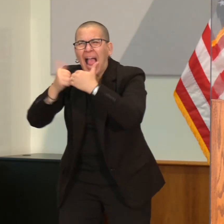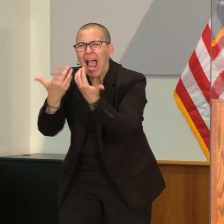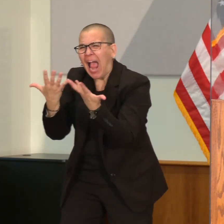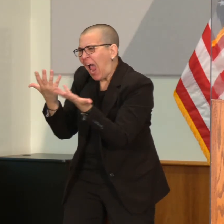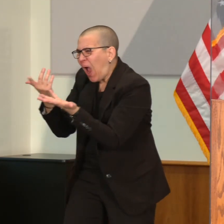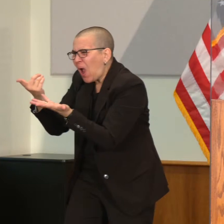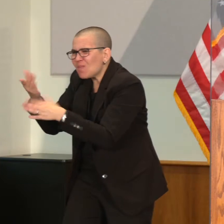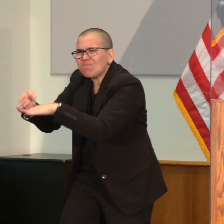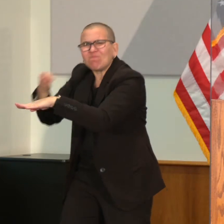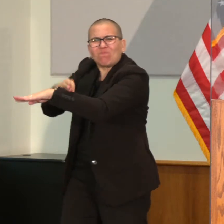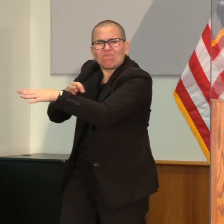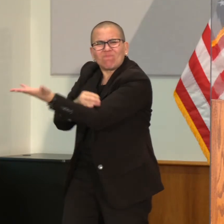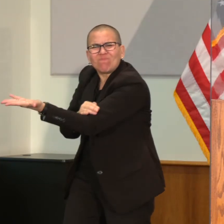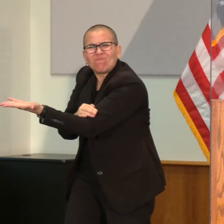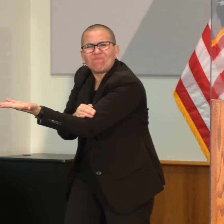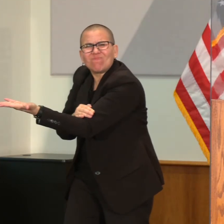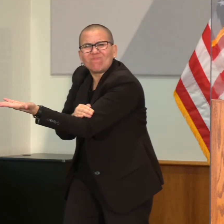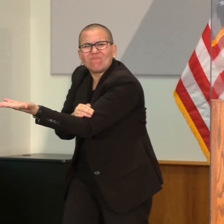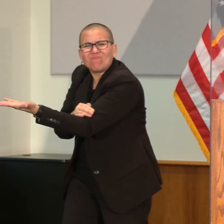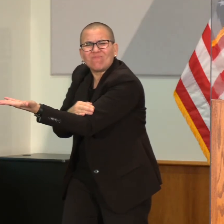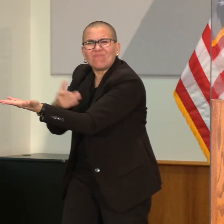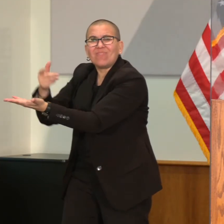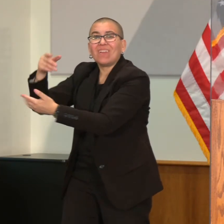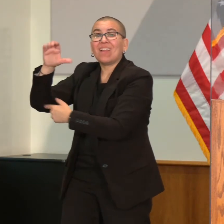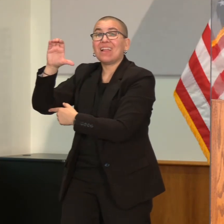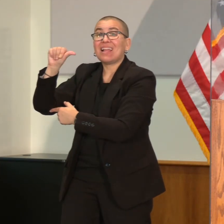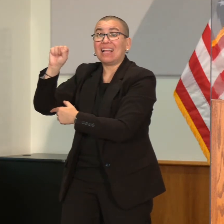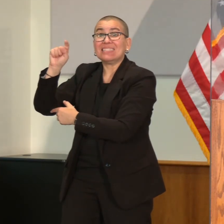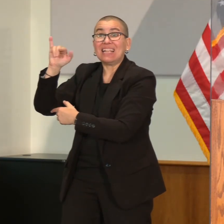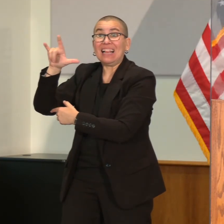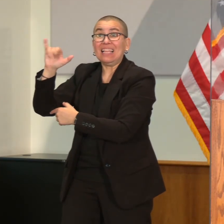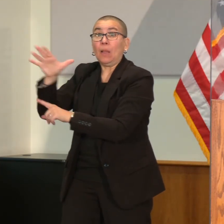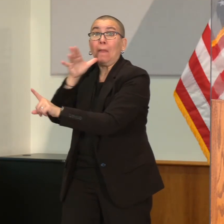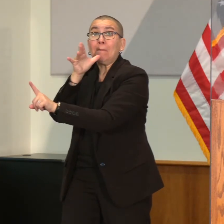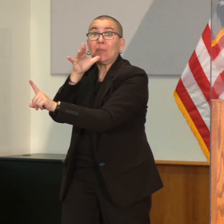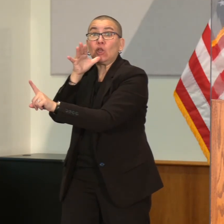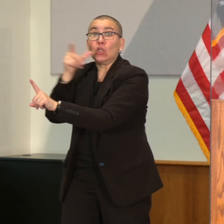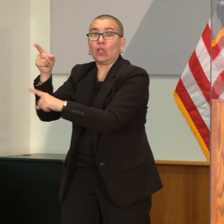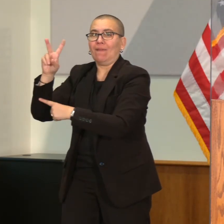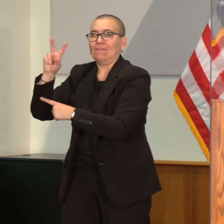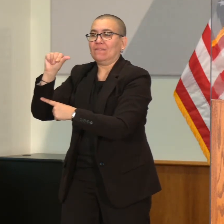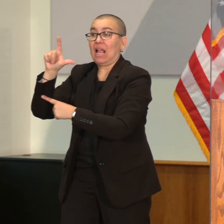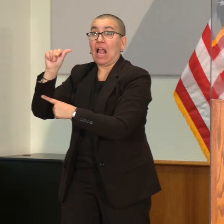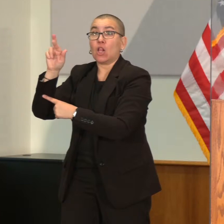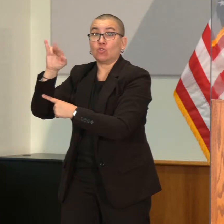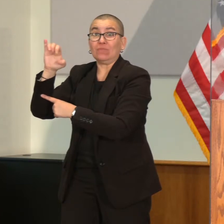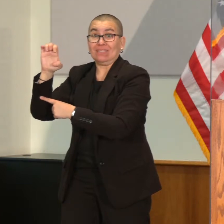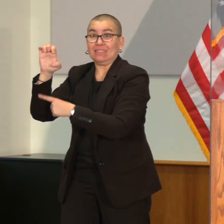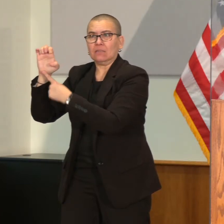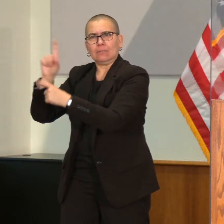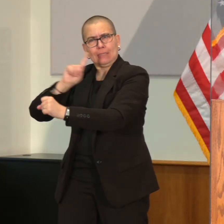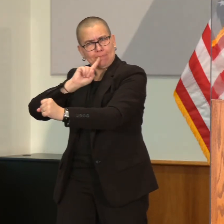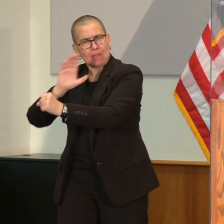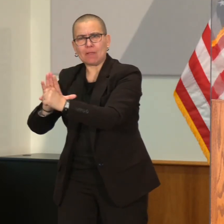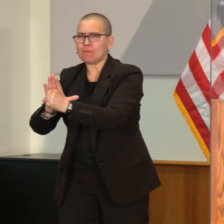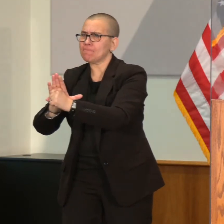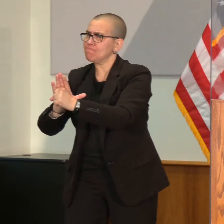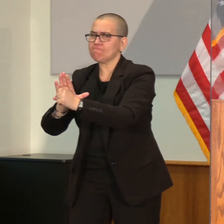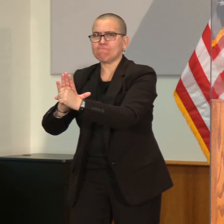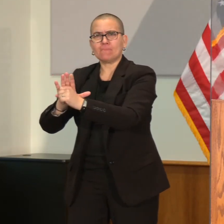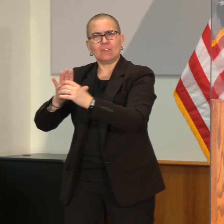Philando Castile's mother, Valerie, dedicated her life to police reform and accountability, and his best friend, John Thompson, did as